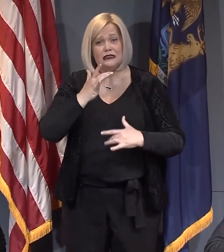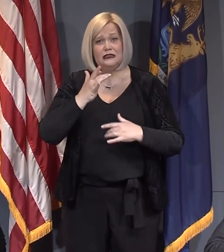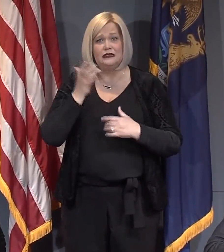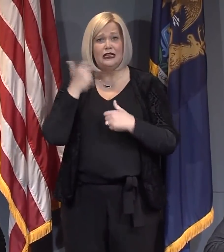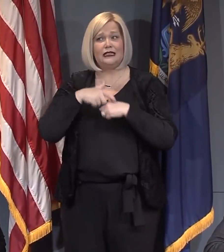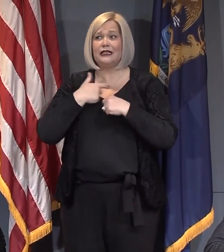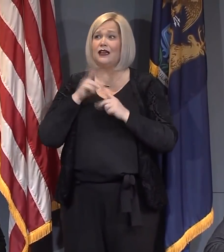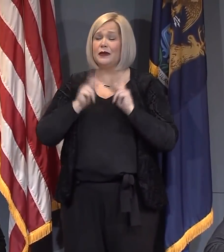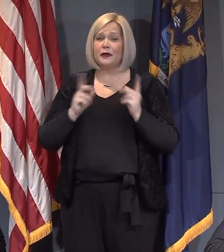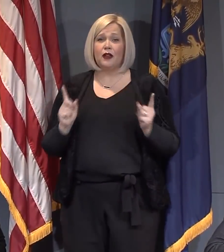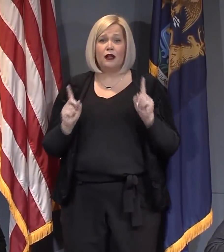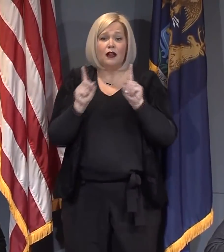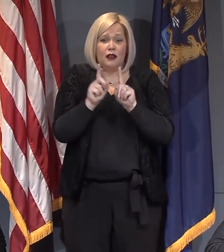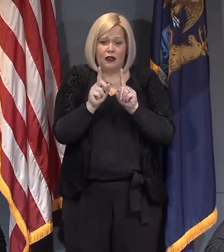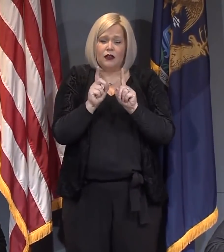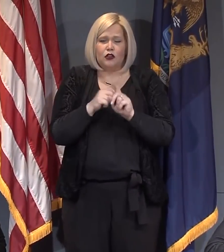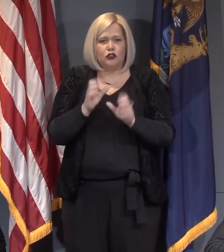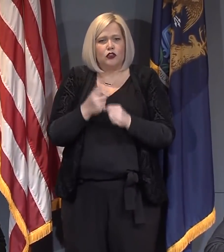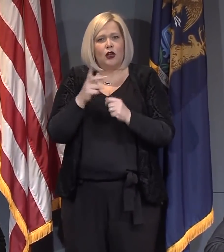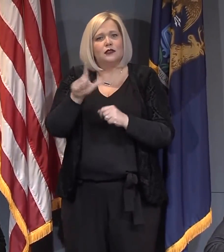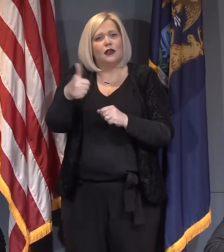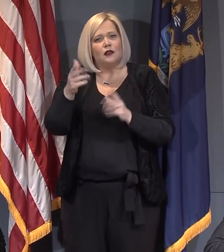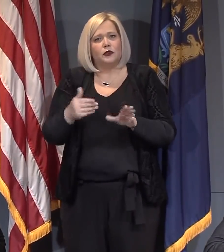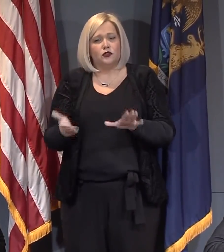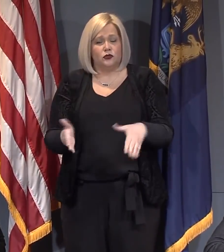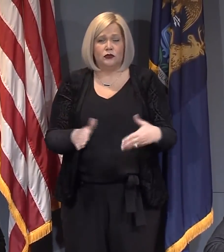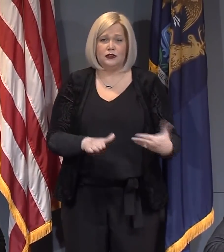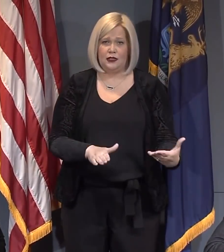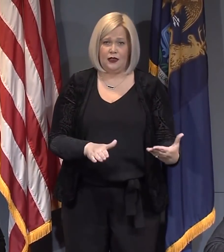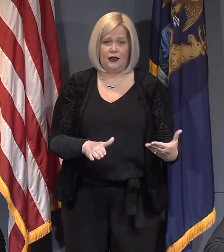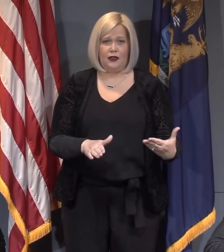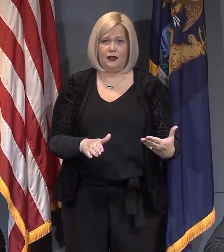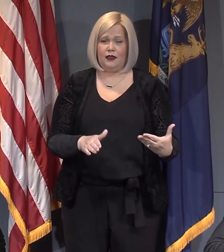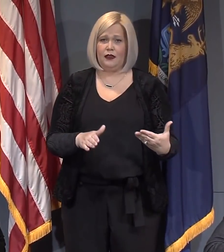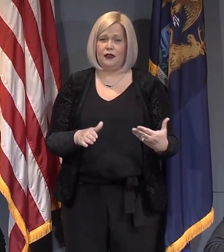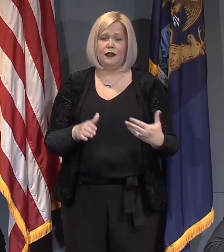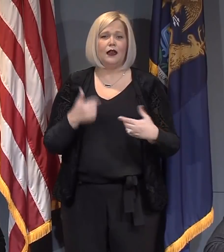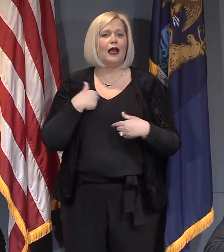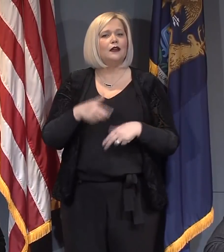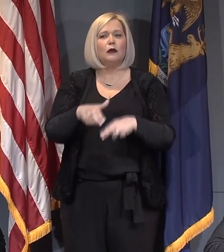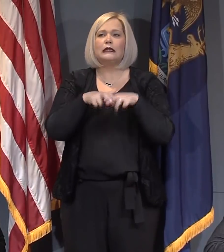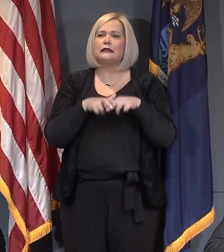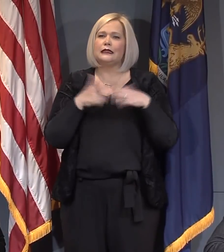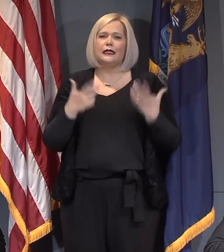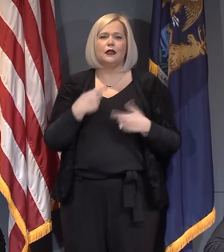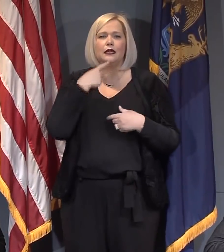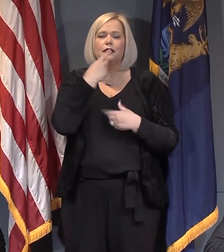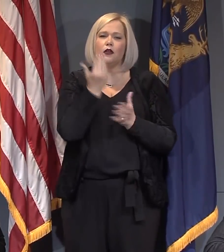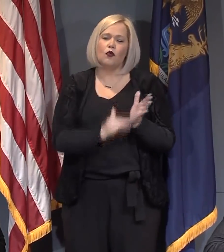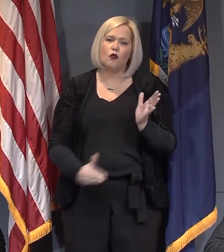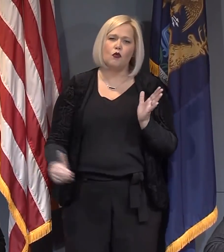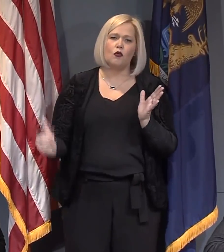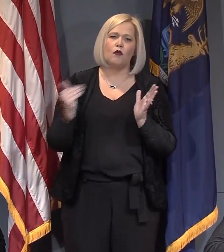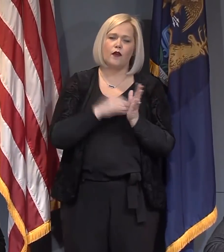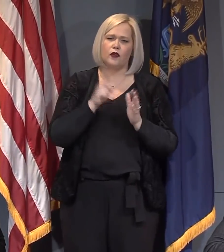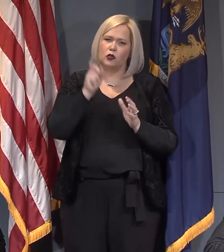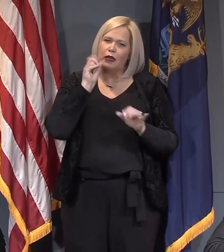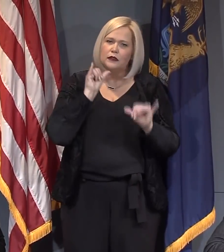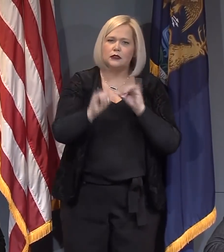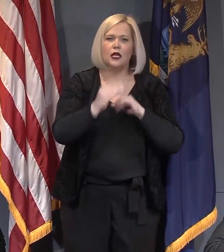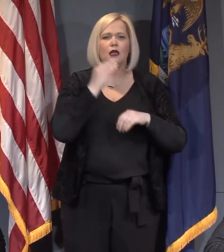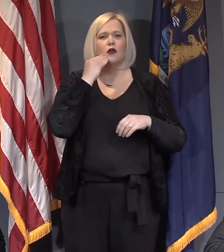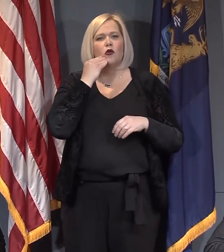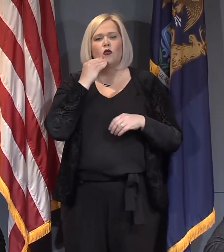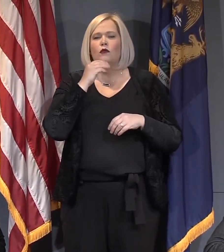measures could lead to another lost life. I don't want to sit here every other day and tell you you'll have to stay home and miss out on